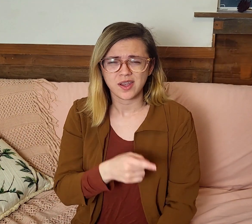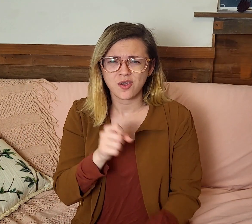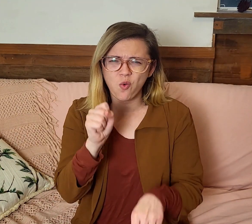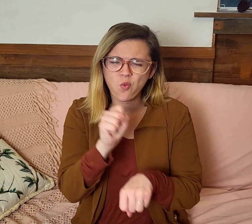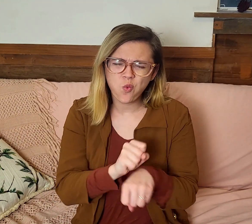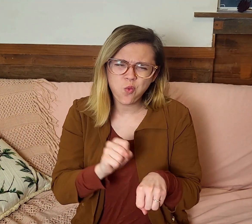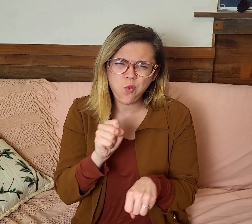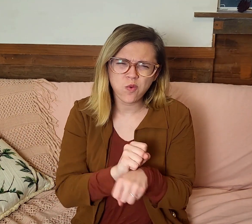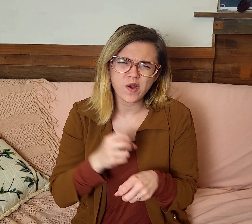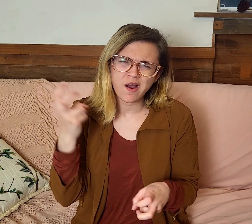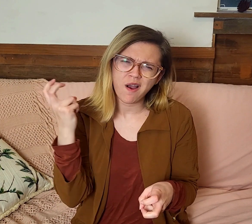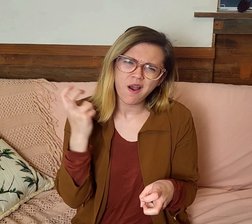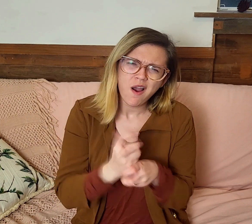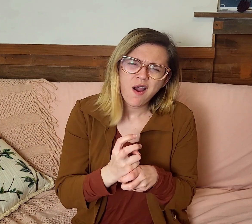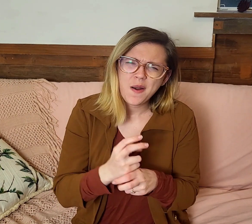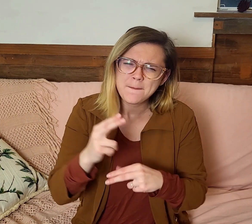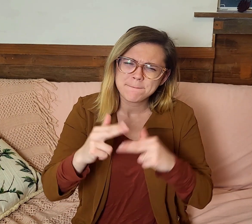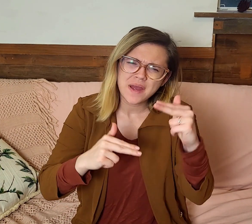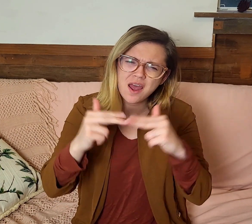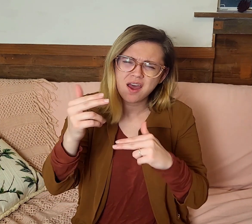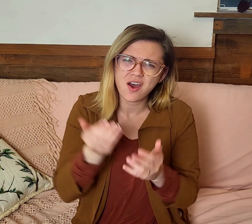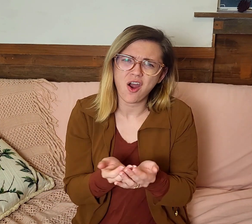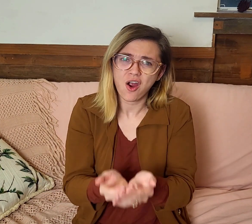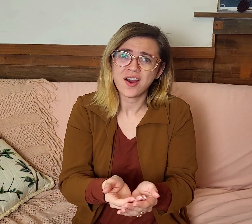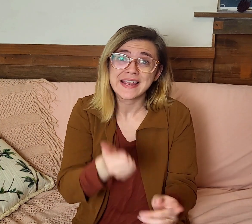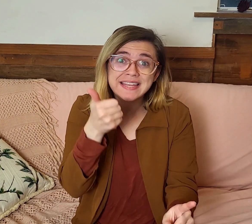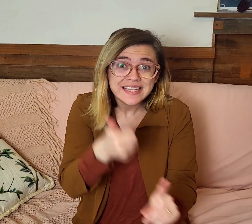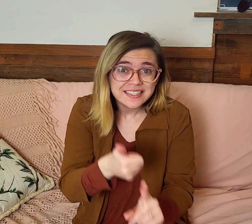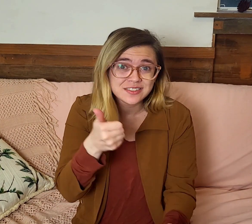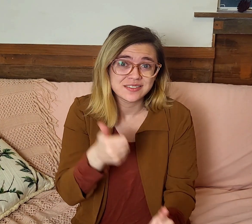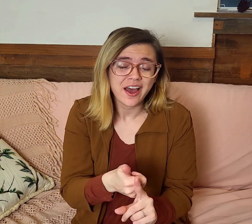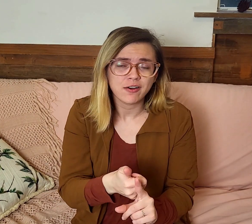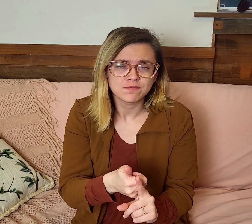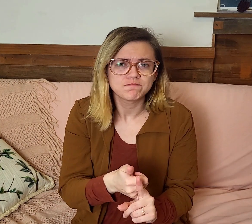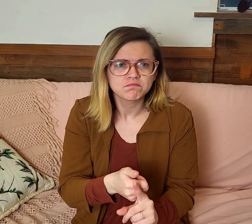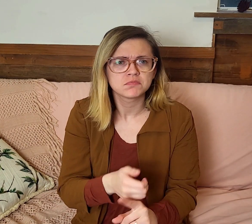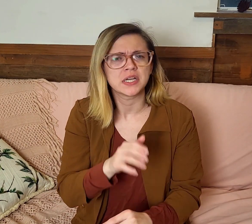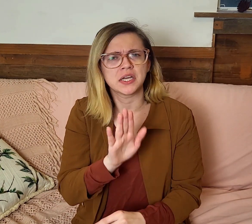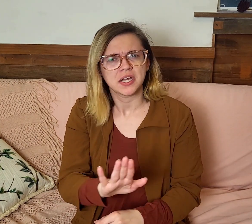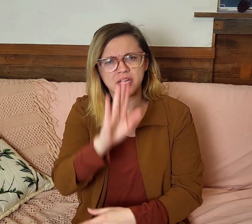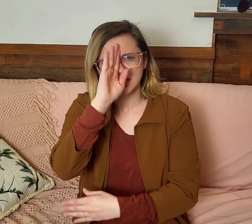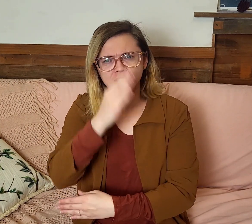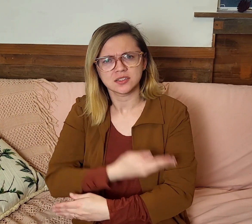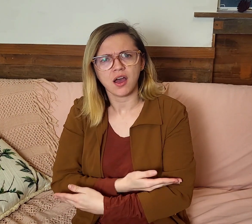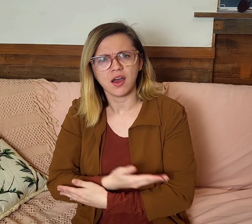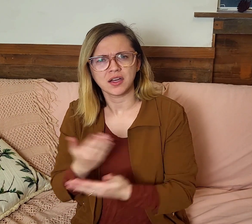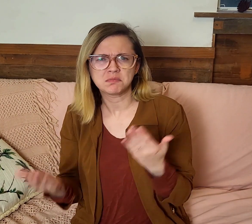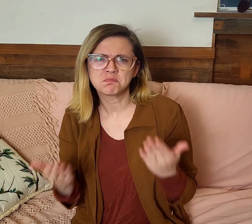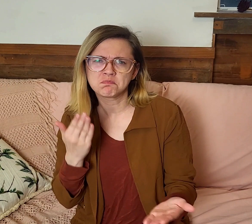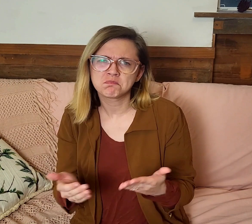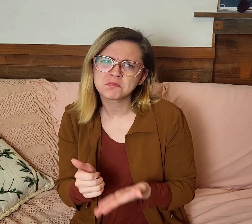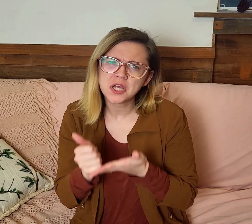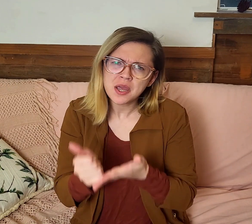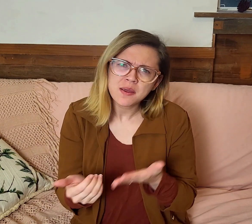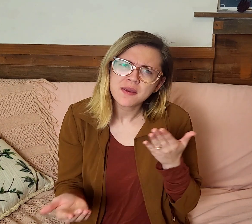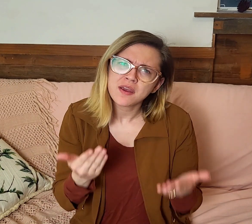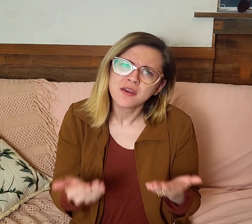He worked hard building the ark himself, and his sons may have helped him as